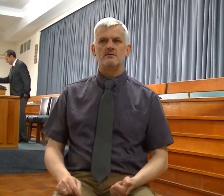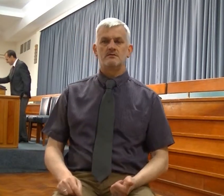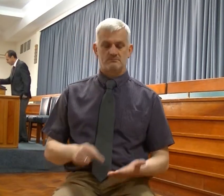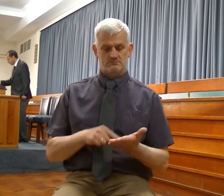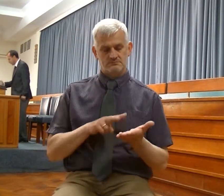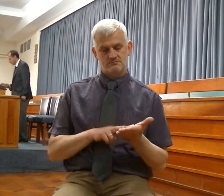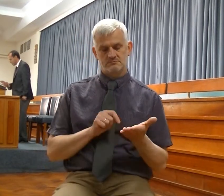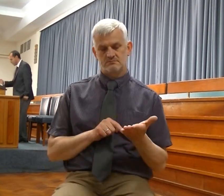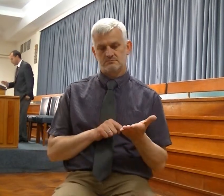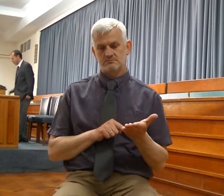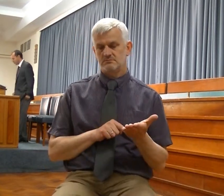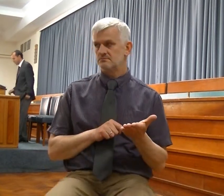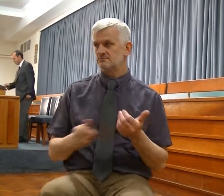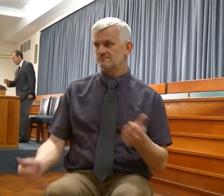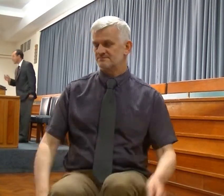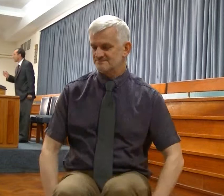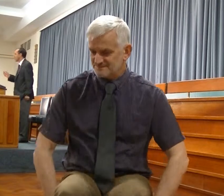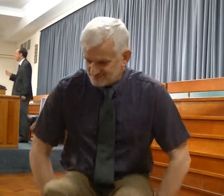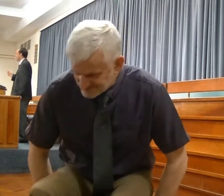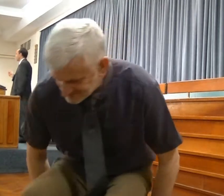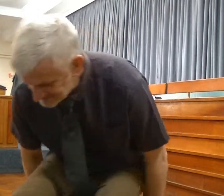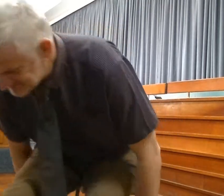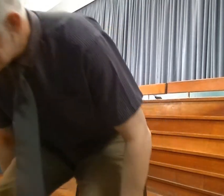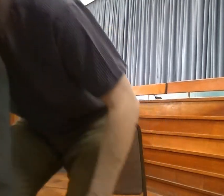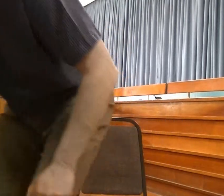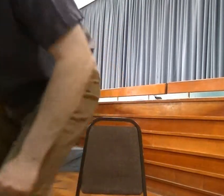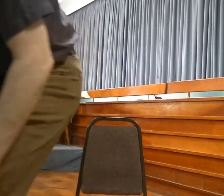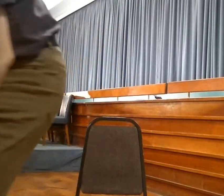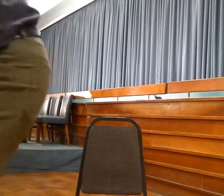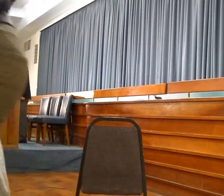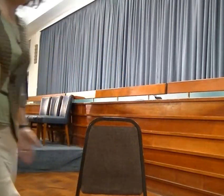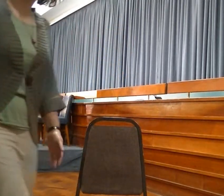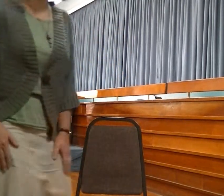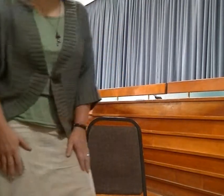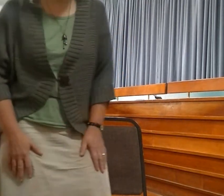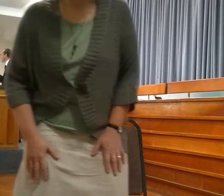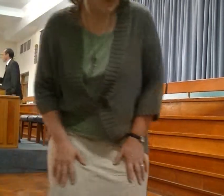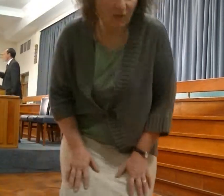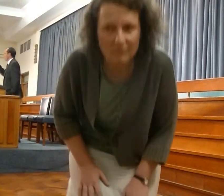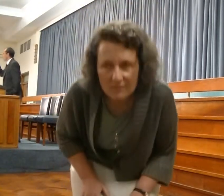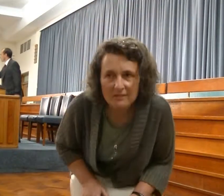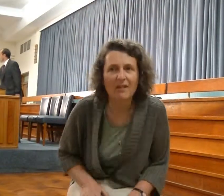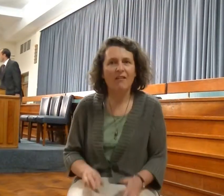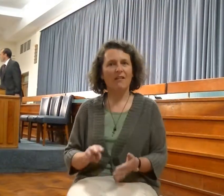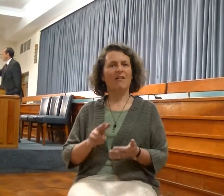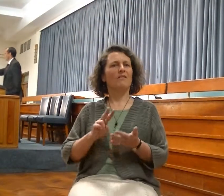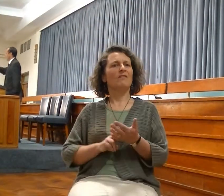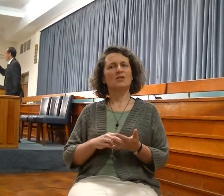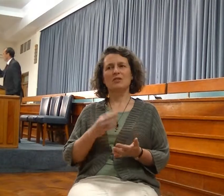they are made in the text. They are in front of us in verse 43. And look how the Lord Jesus Christ answered him. The first thing he